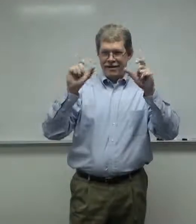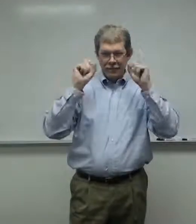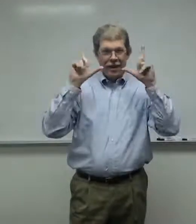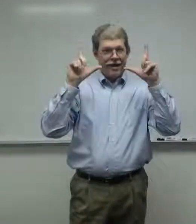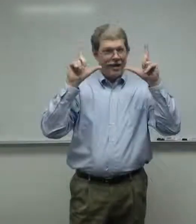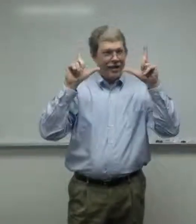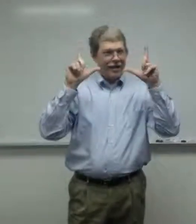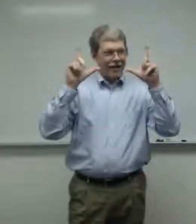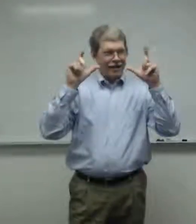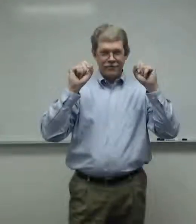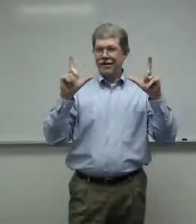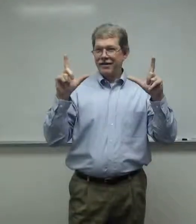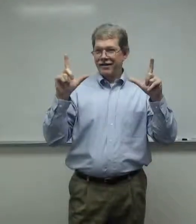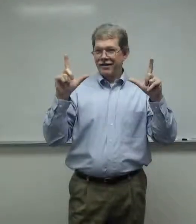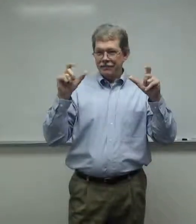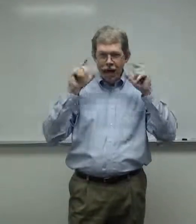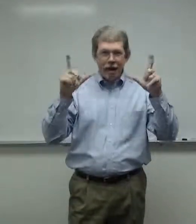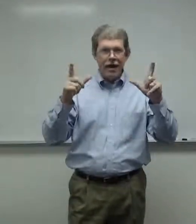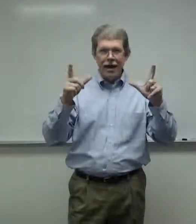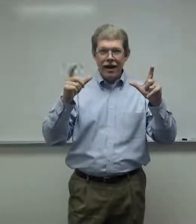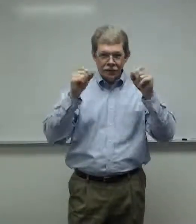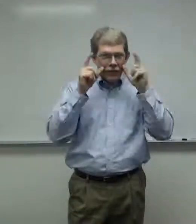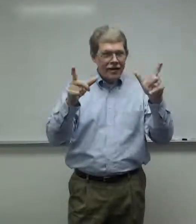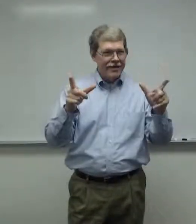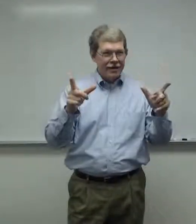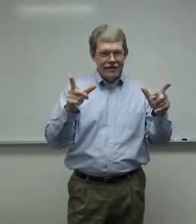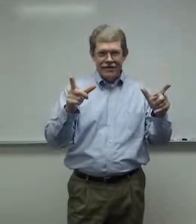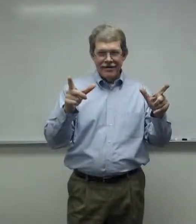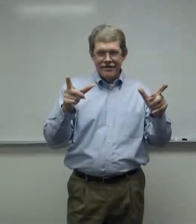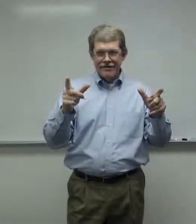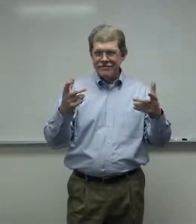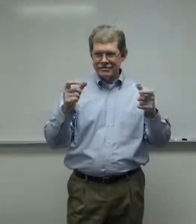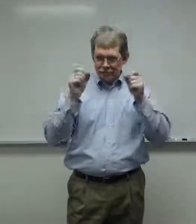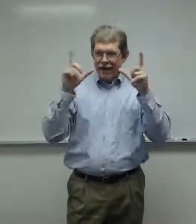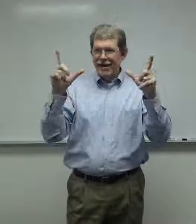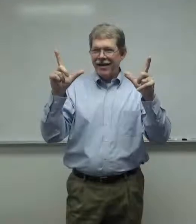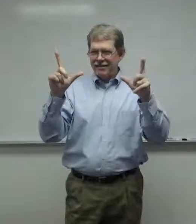Surprise. Surprise. Those open eyes.